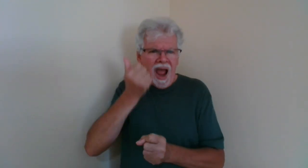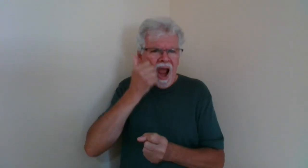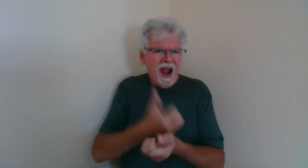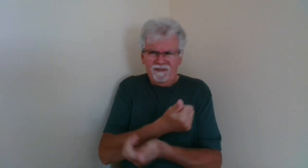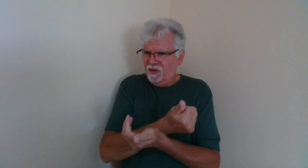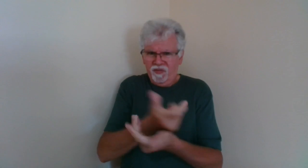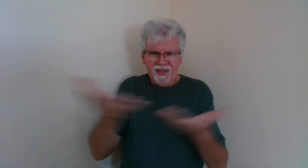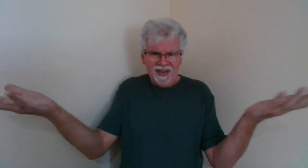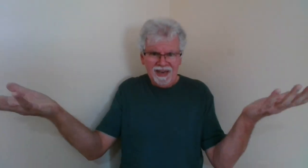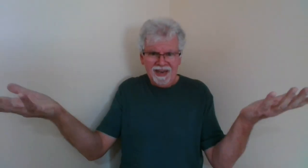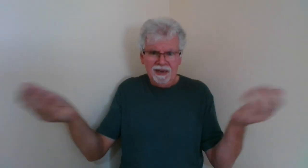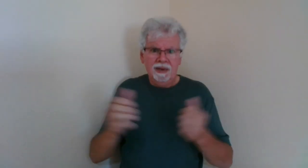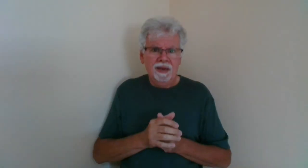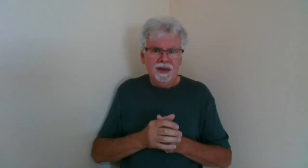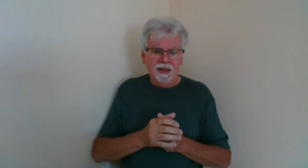For from him